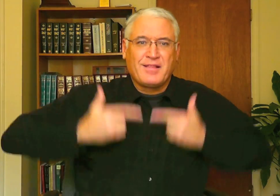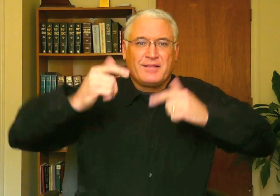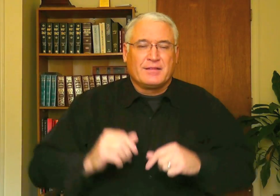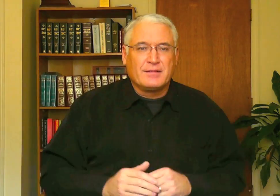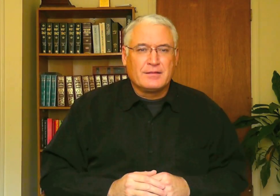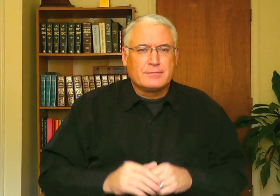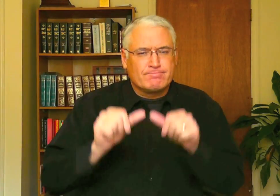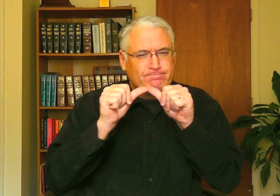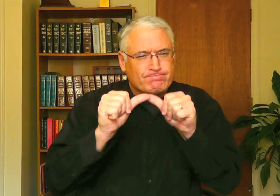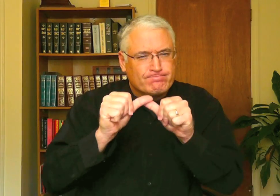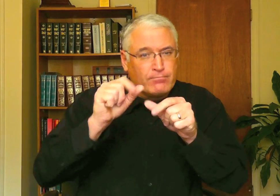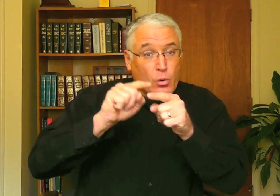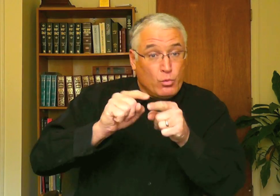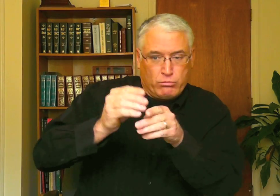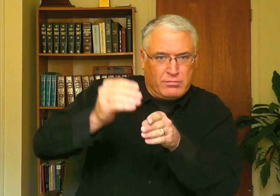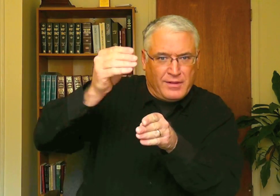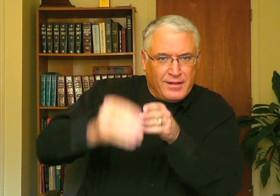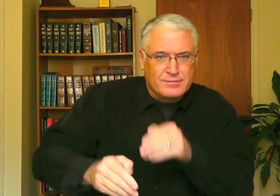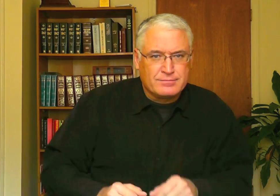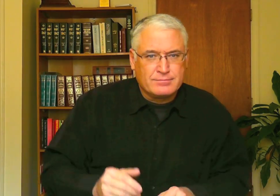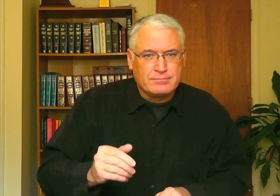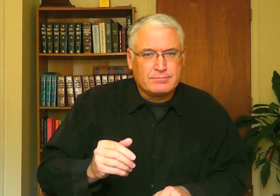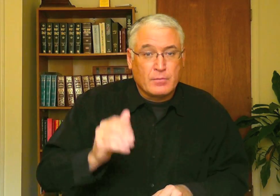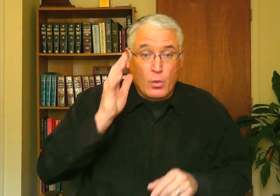we are, all our lives, to continue into